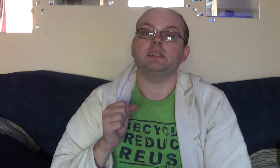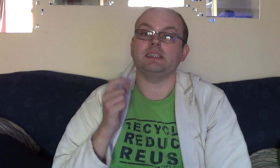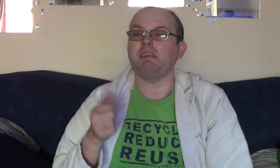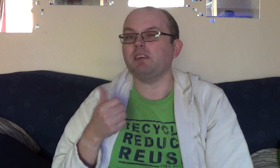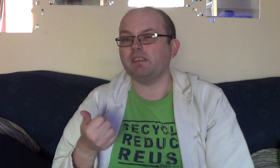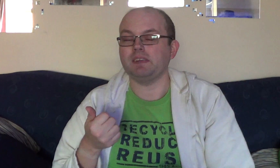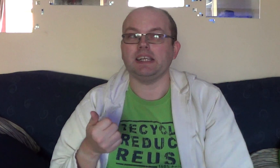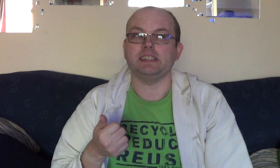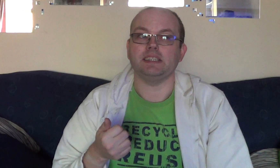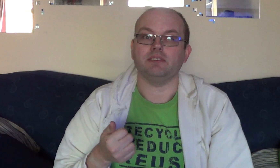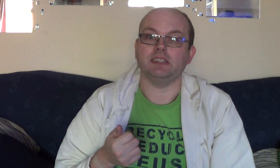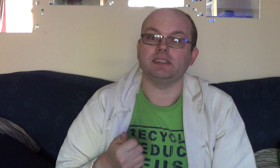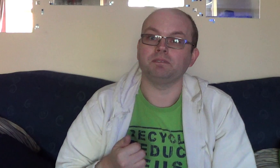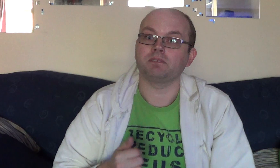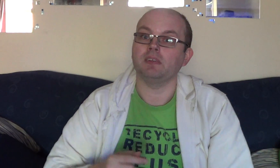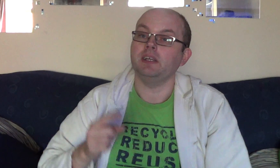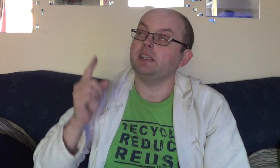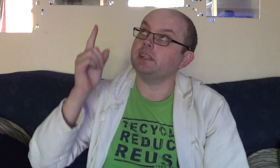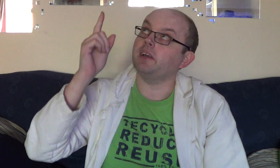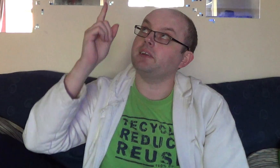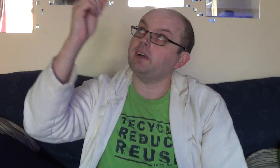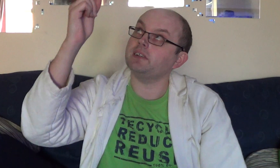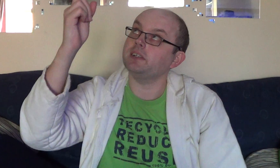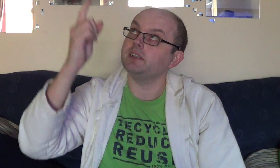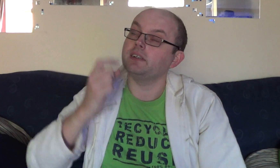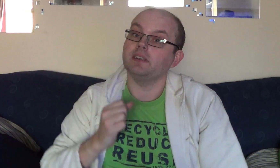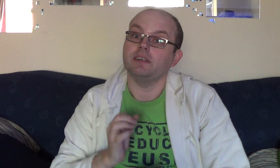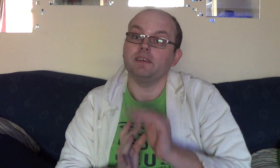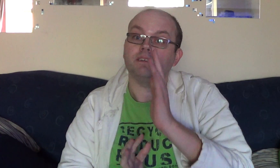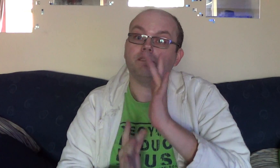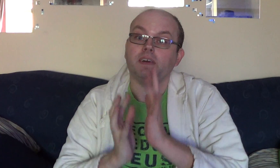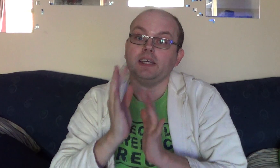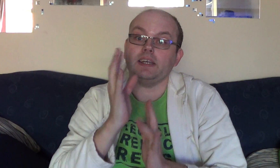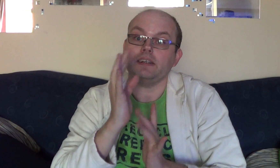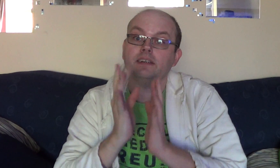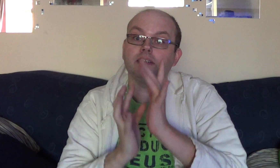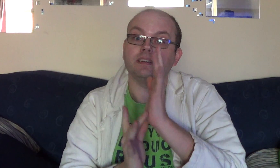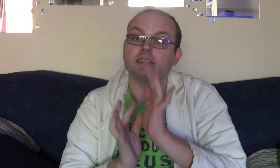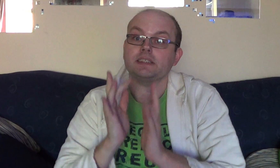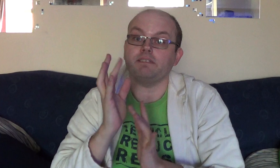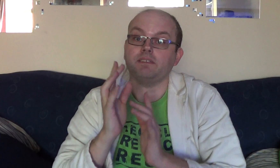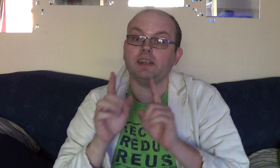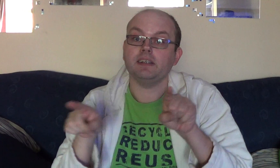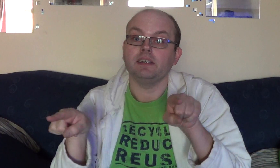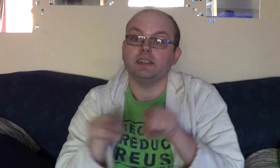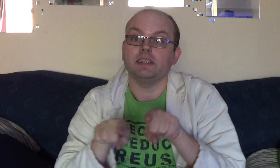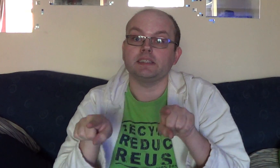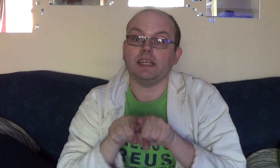It's a bit more complicated, this one is. You go, God, fire, same fire, same